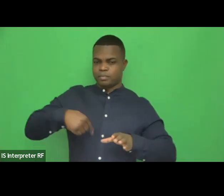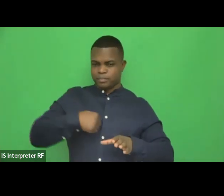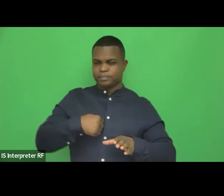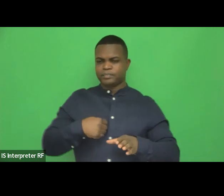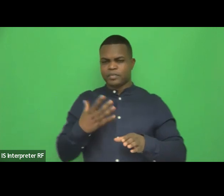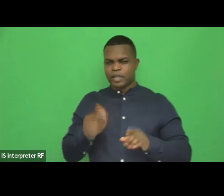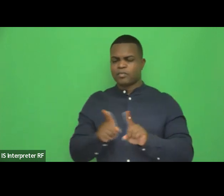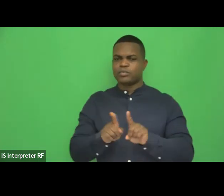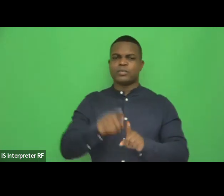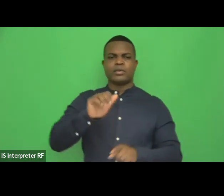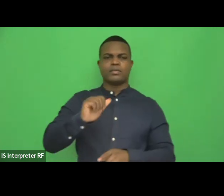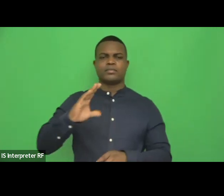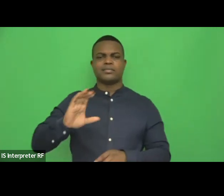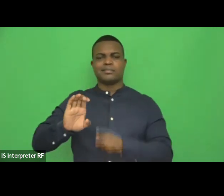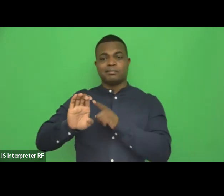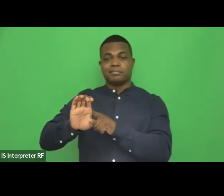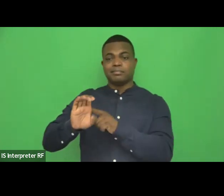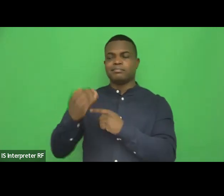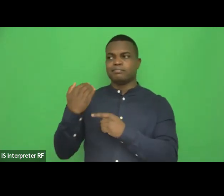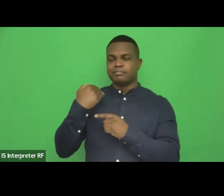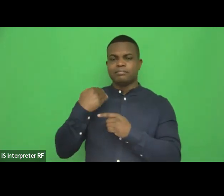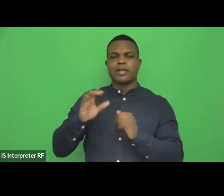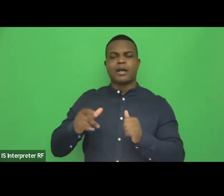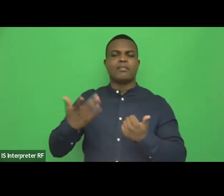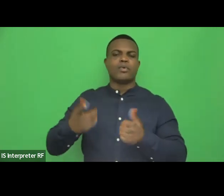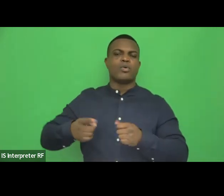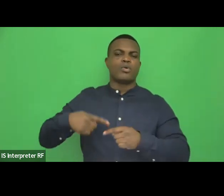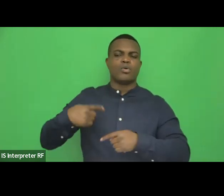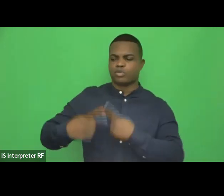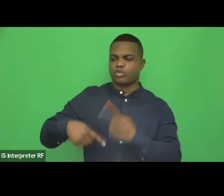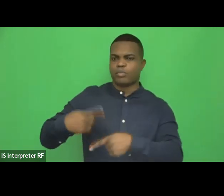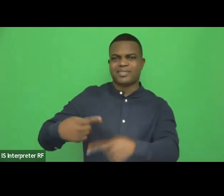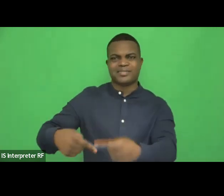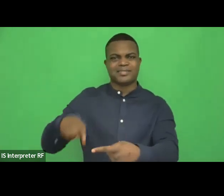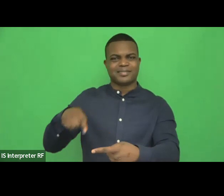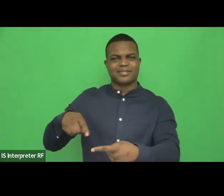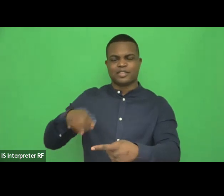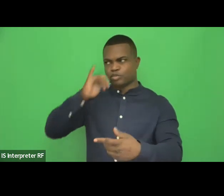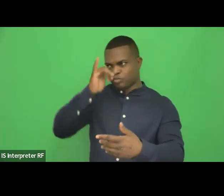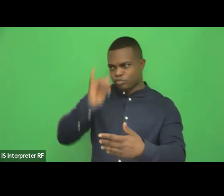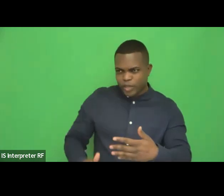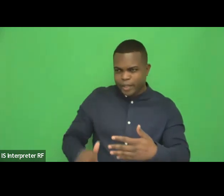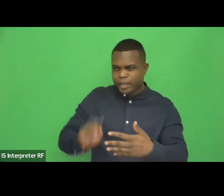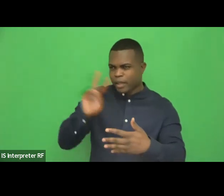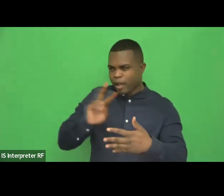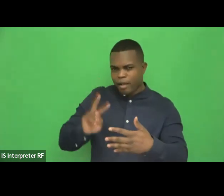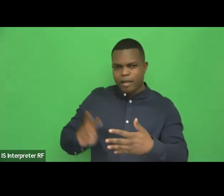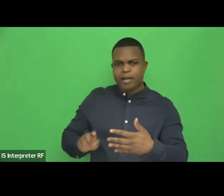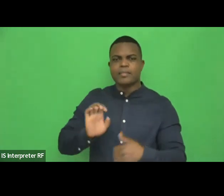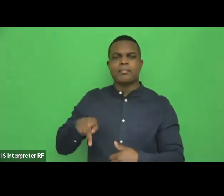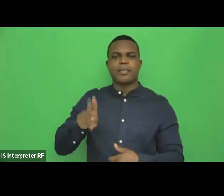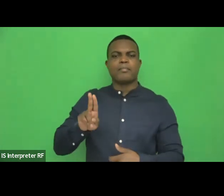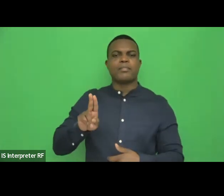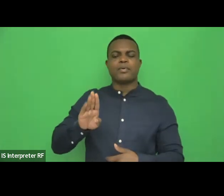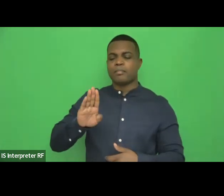by extracting the images and their image descriptions so they can easily be checked. Also looking at the heading order and so on. So